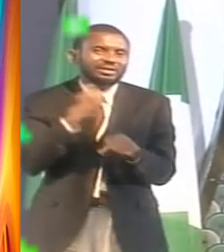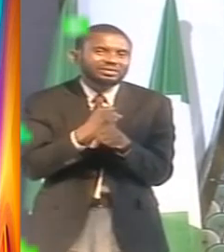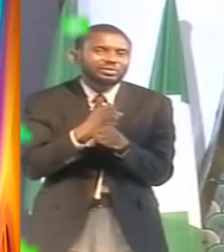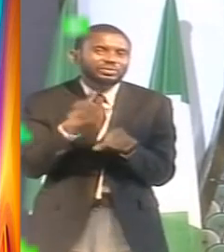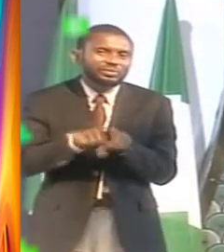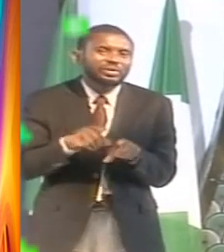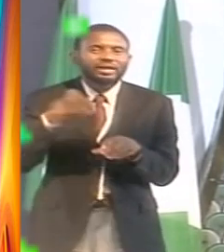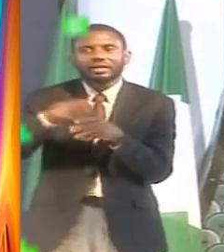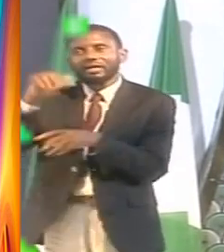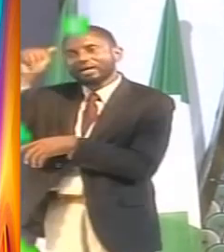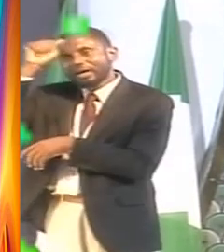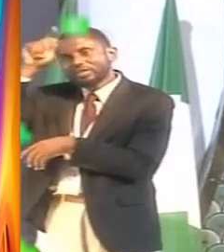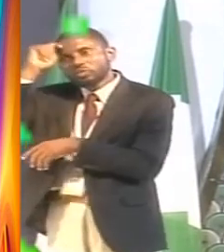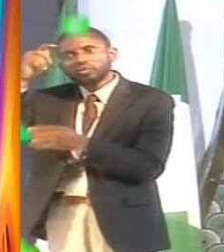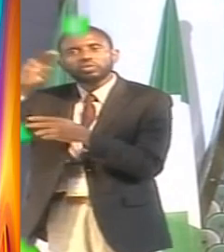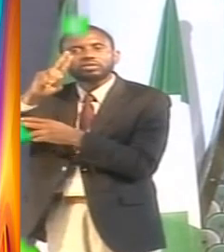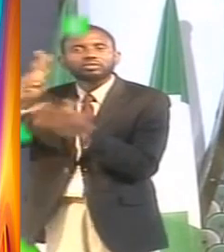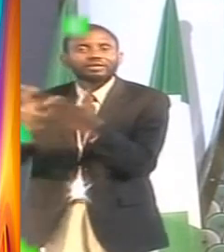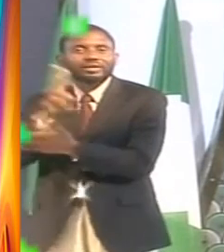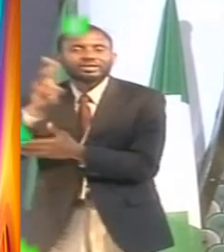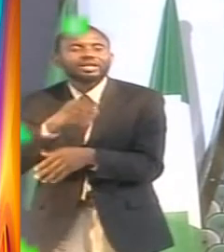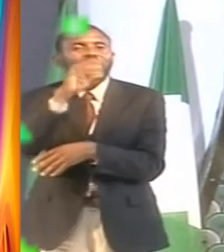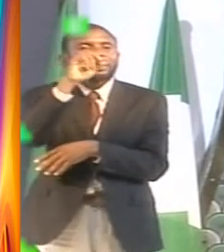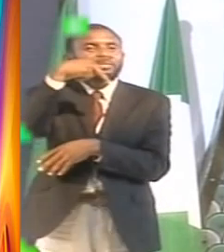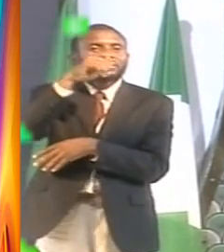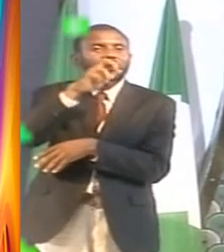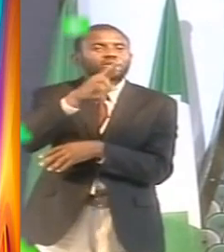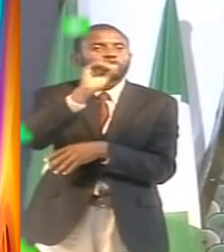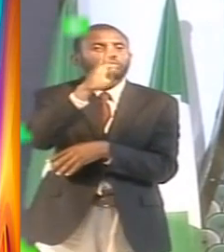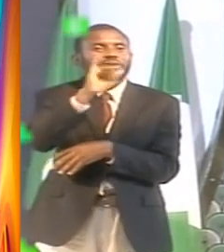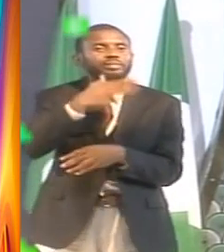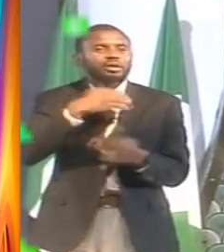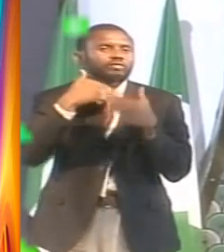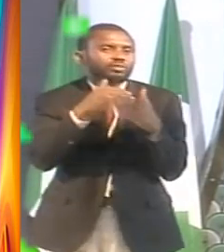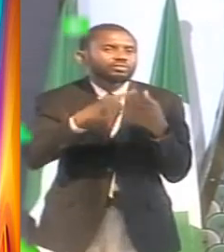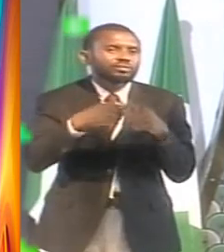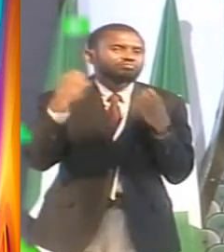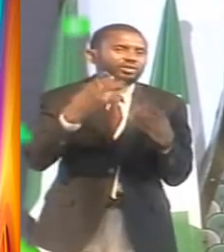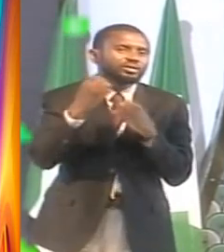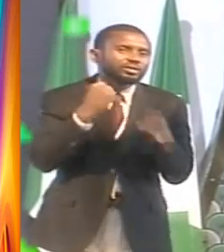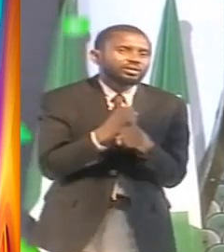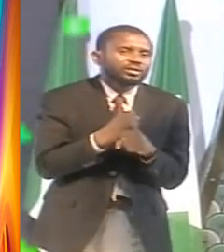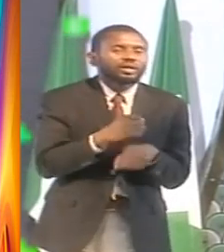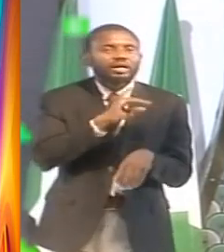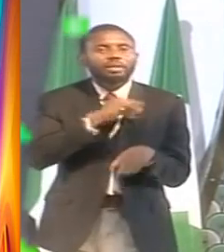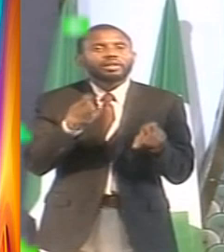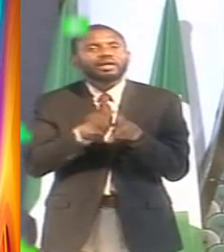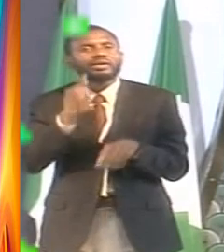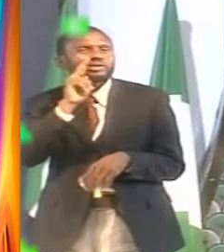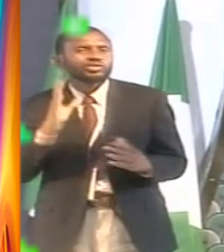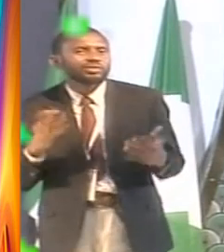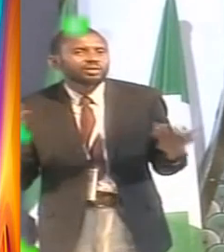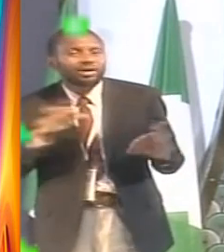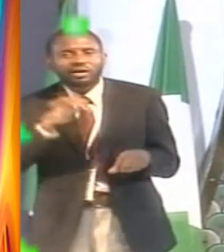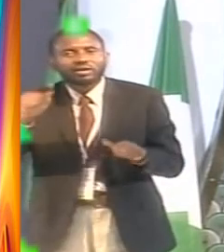in Atiku's university. Peter Obi is my very close friend of very many years. And I'm a Nigerian, and I can